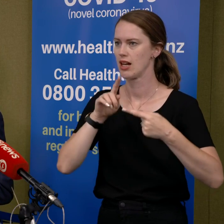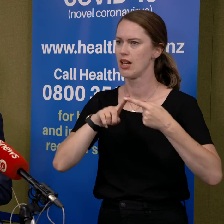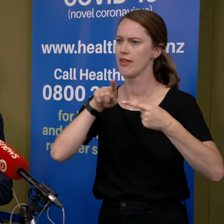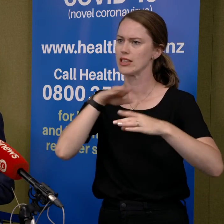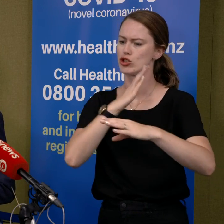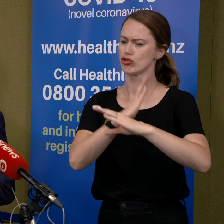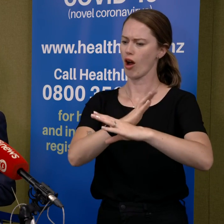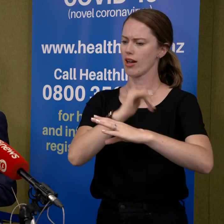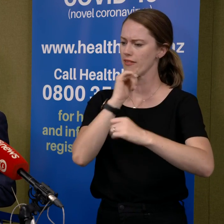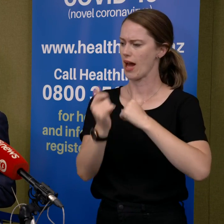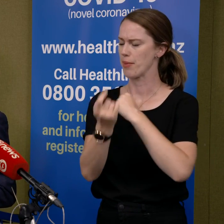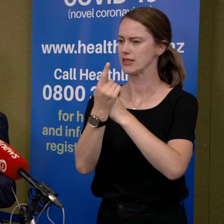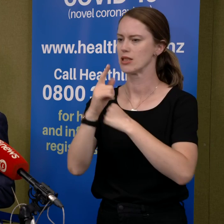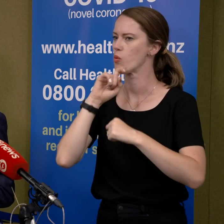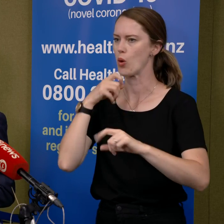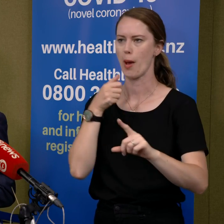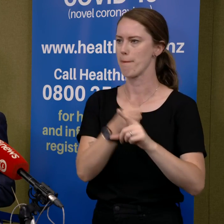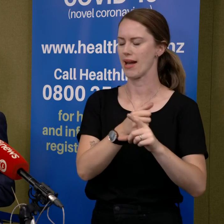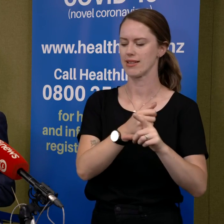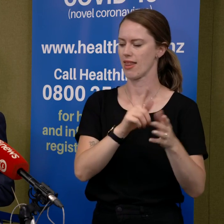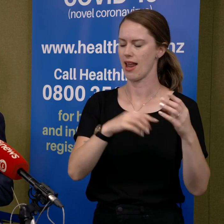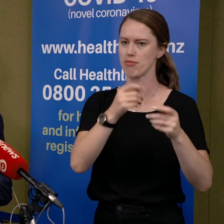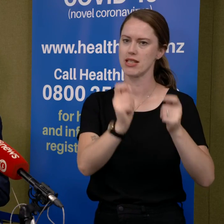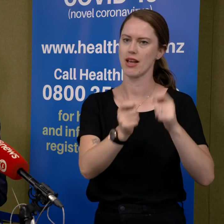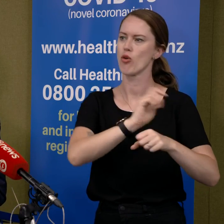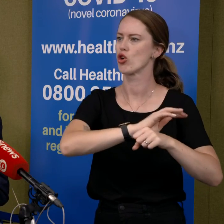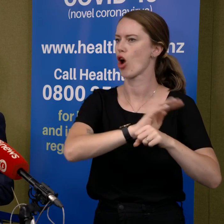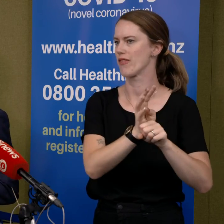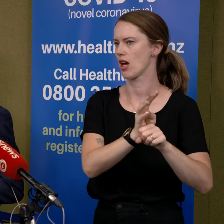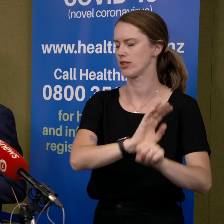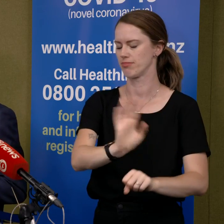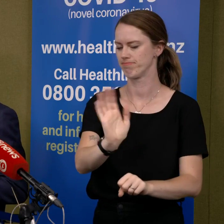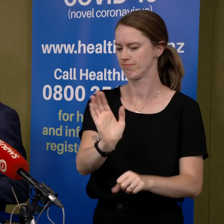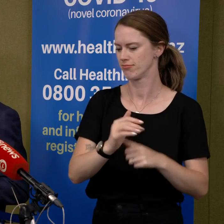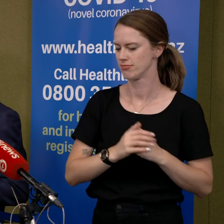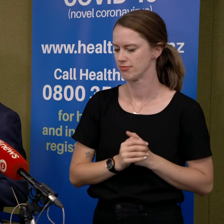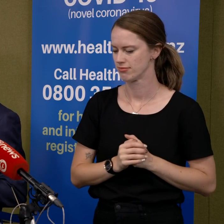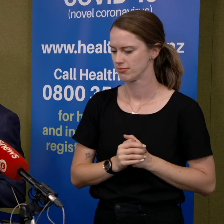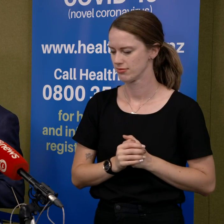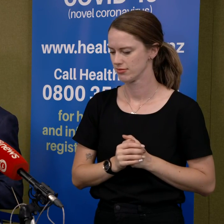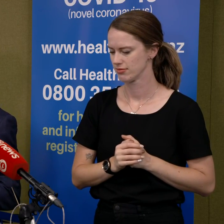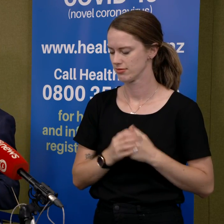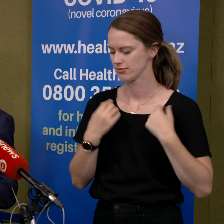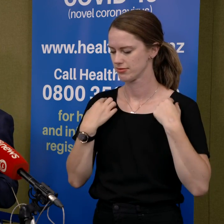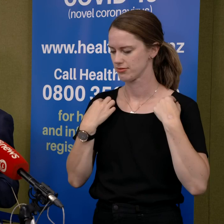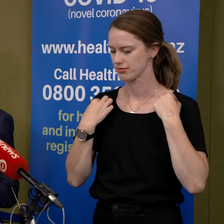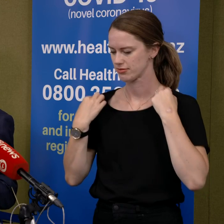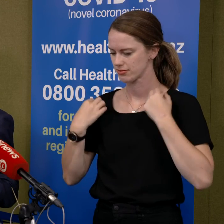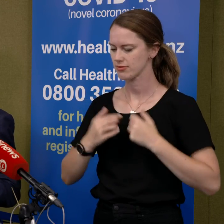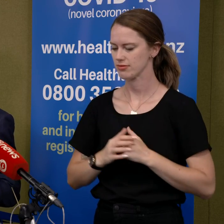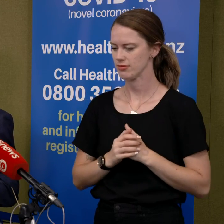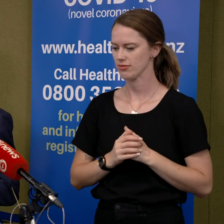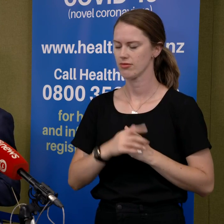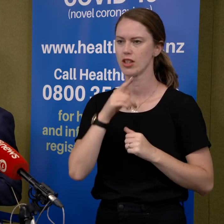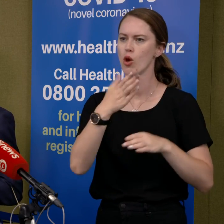if it goes ahead, will not affect our laboratory testing for COVID-19. Either the workers are not